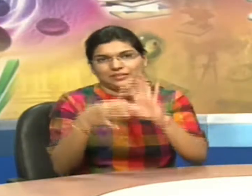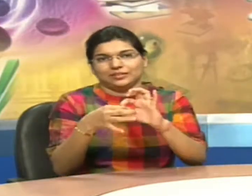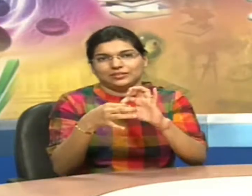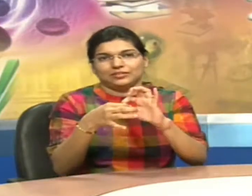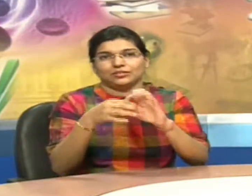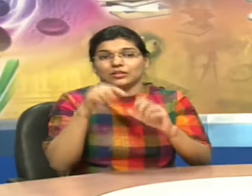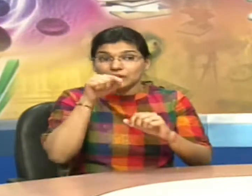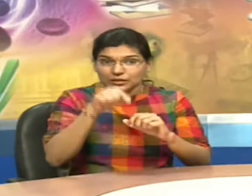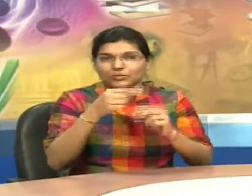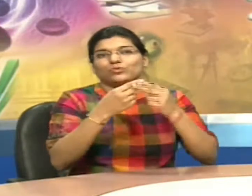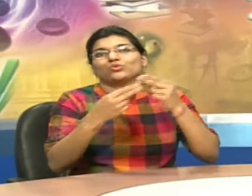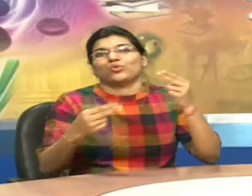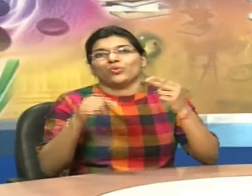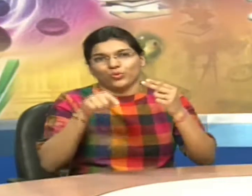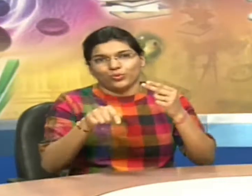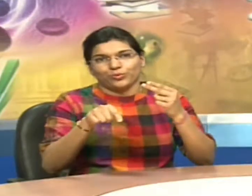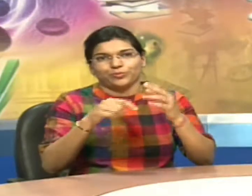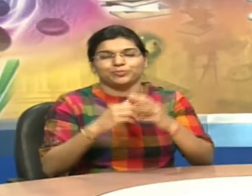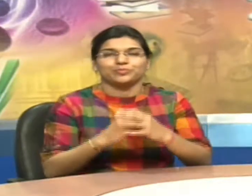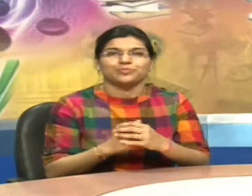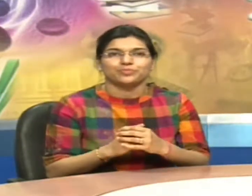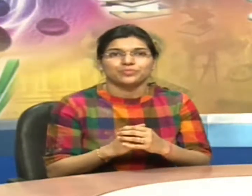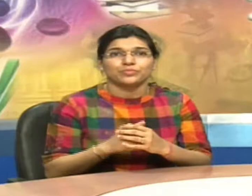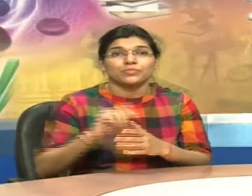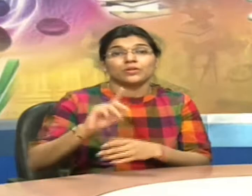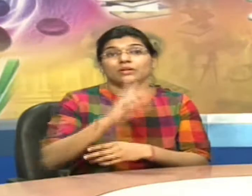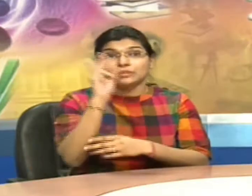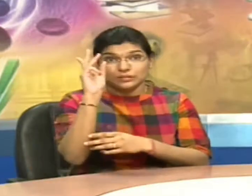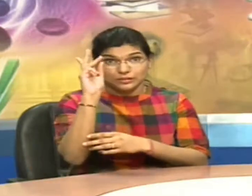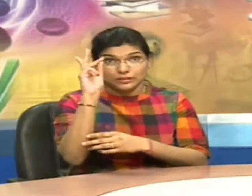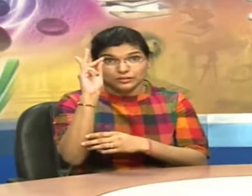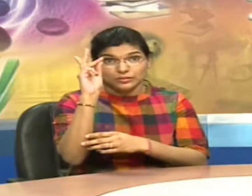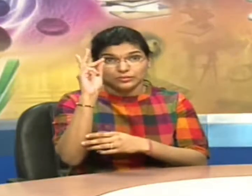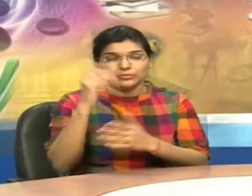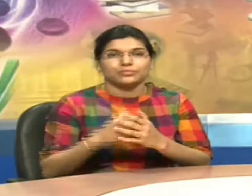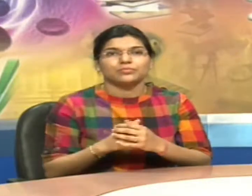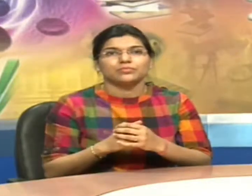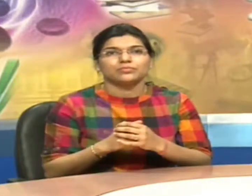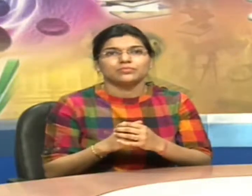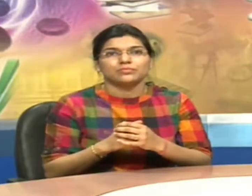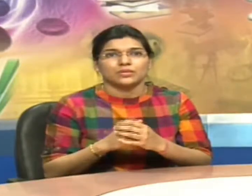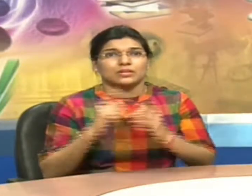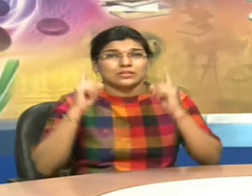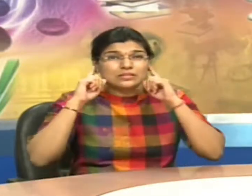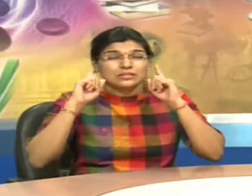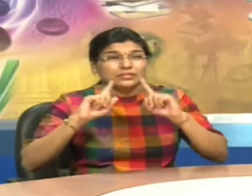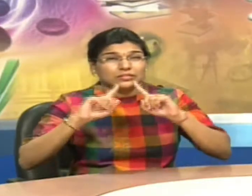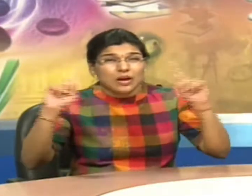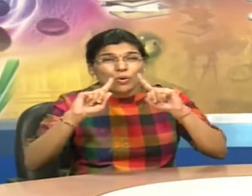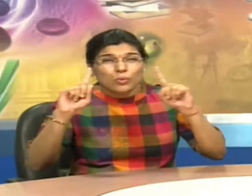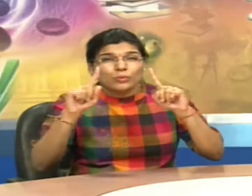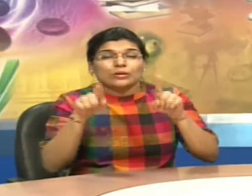noise pollution. Today we are going to read it. Third it,